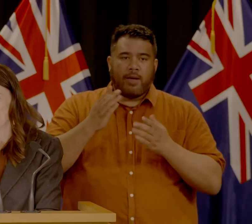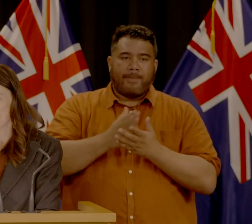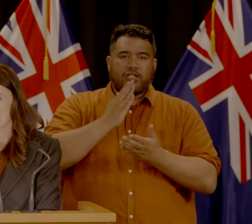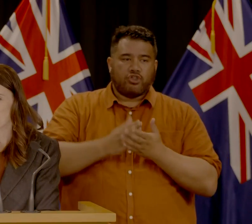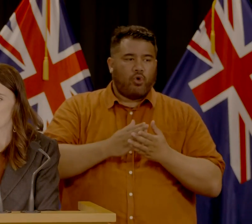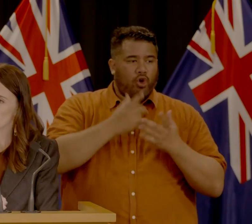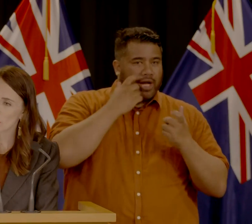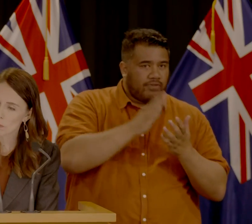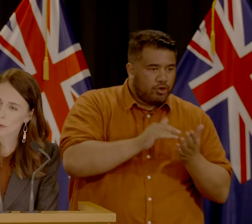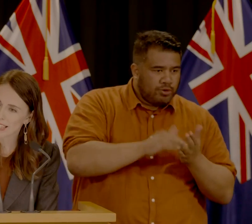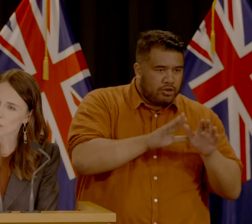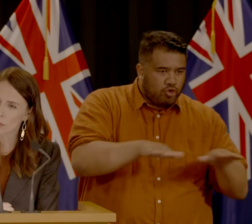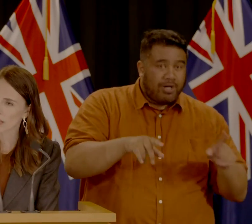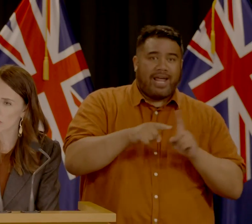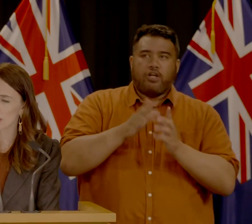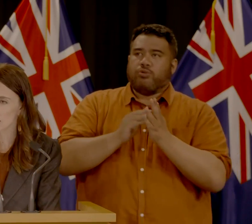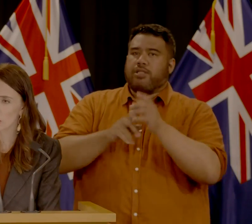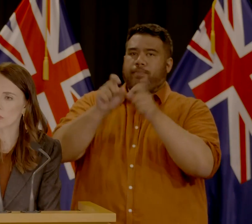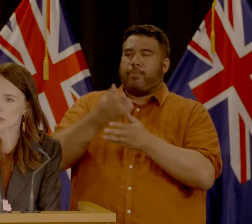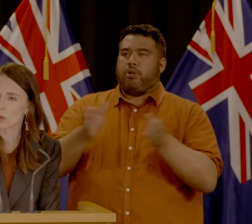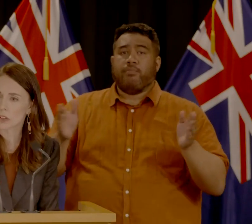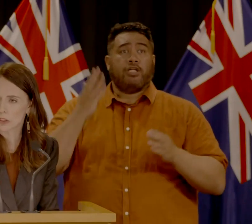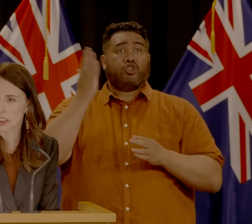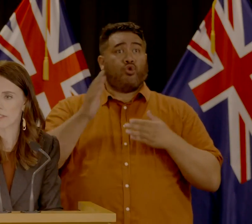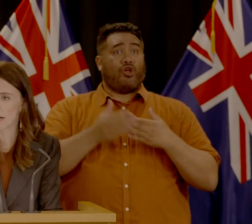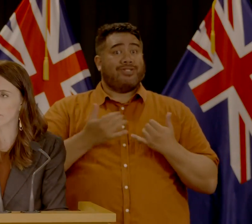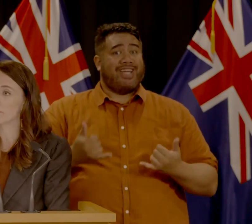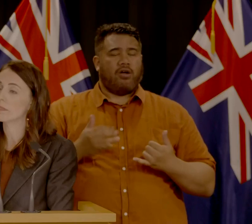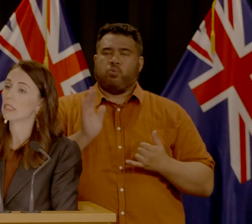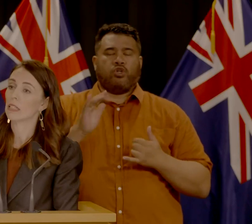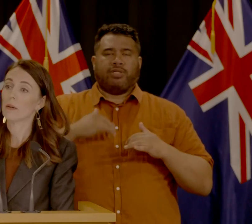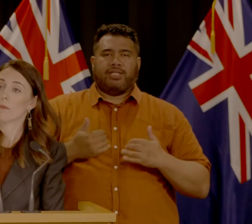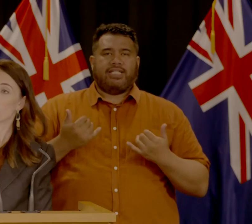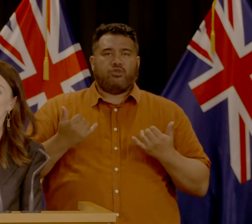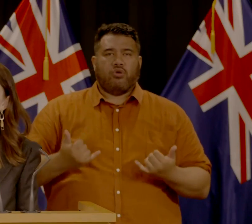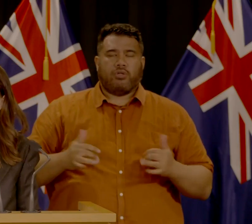New Zealanders. But we're not at the point now where we're closing schools in order to achieve that.